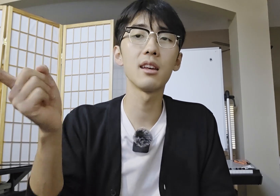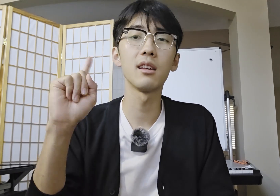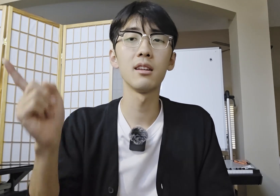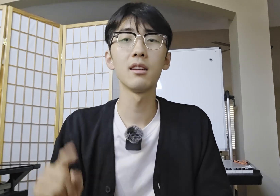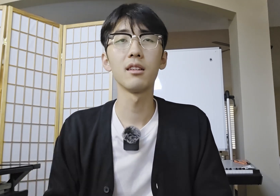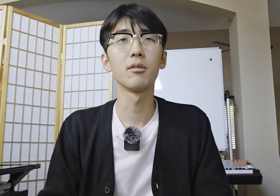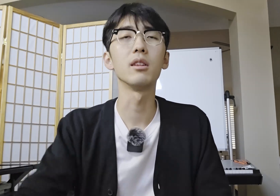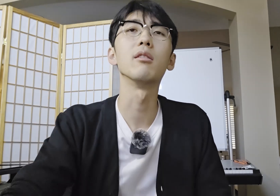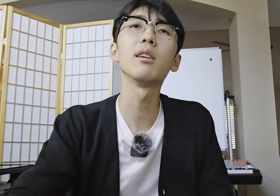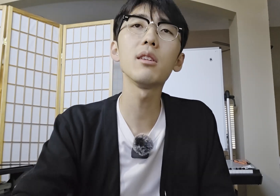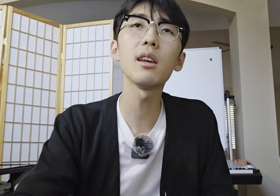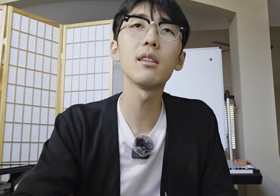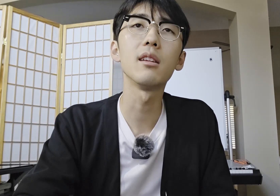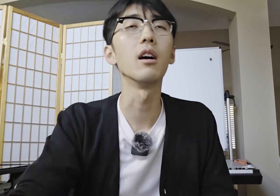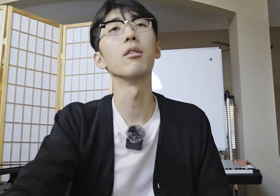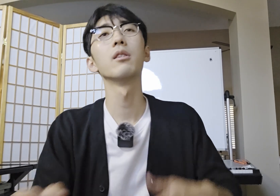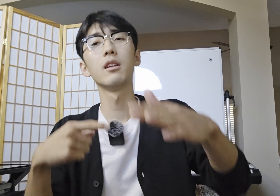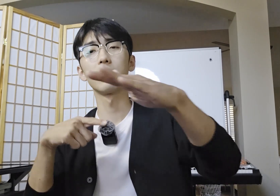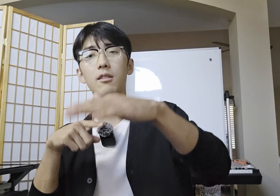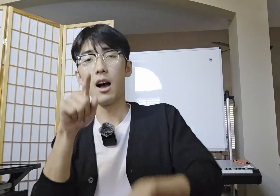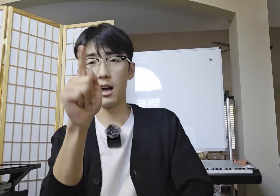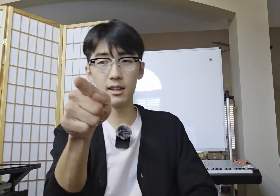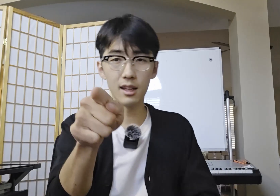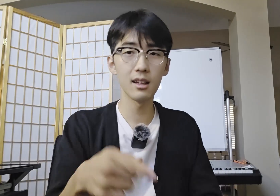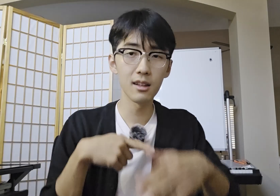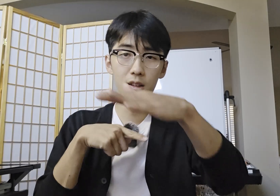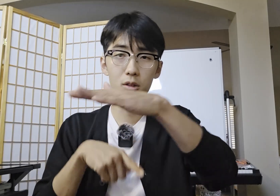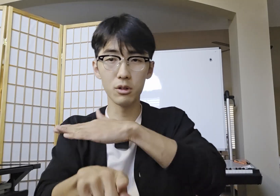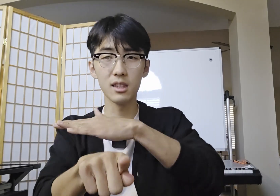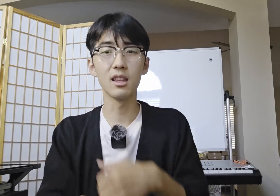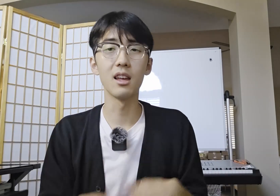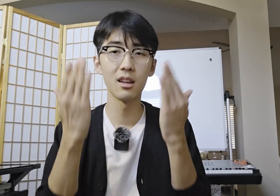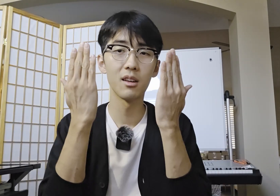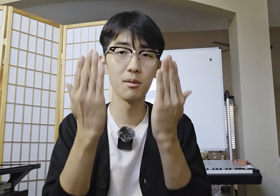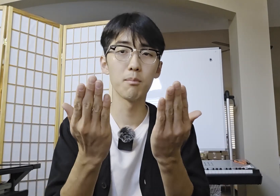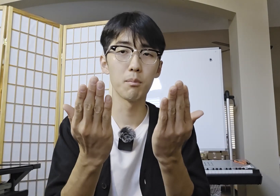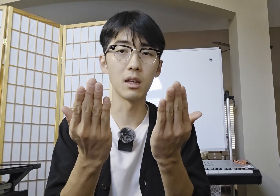Nande. Wait, no, is that what he said? Oh, so anata doshite